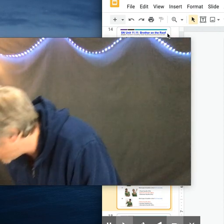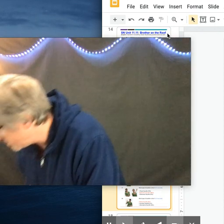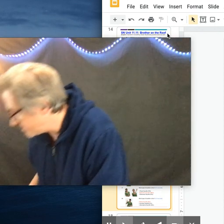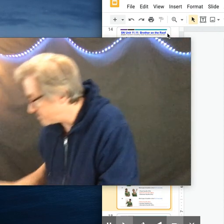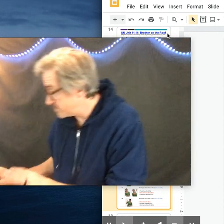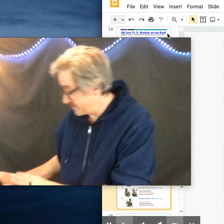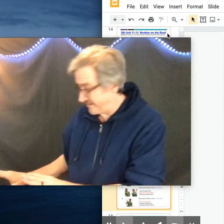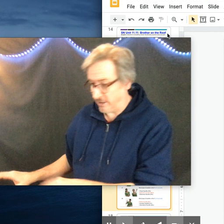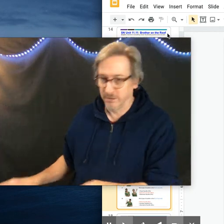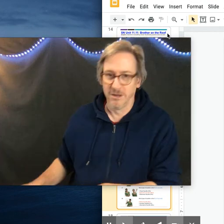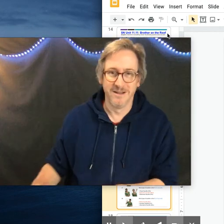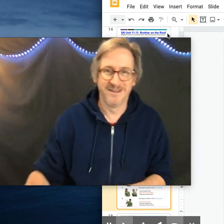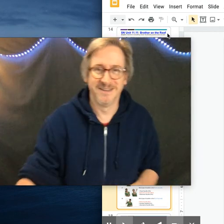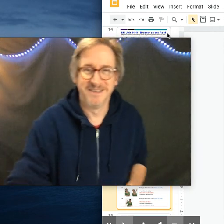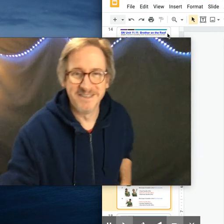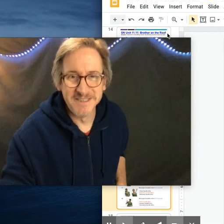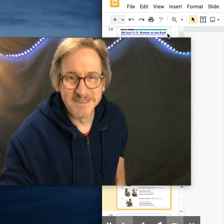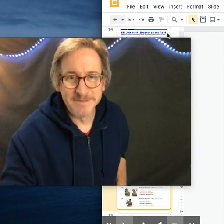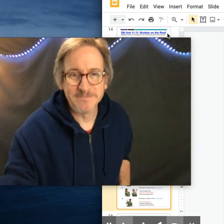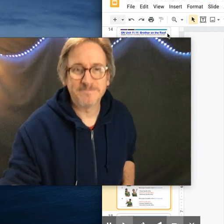Okay, stay there.